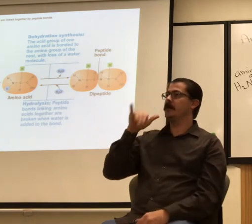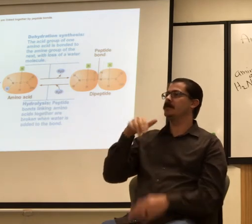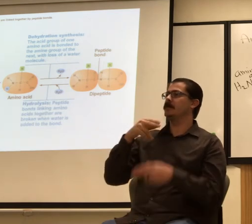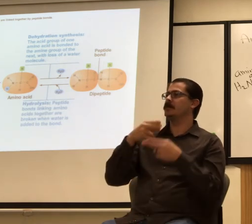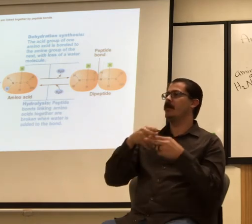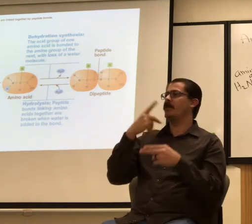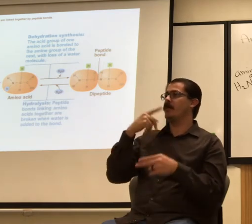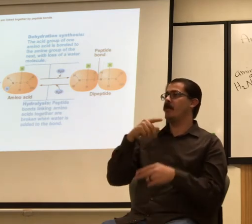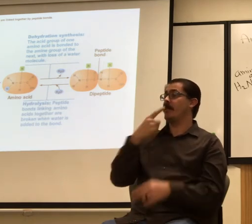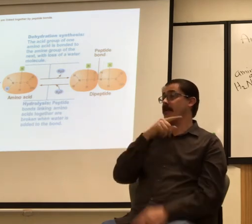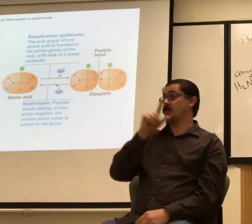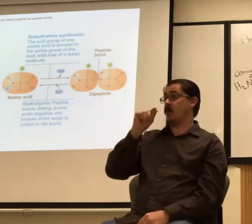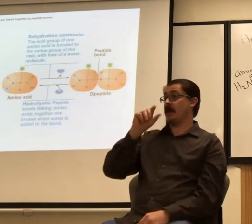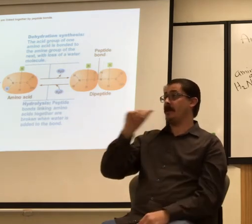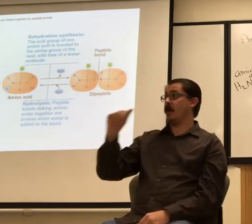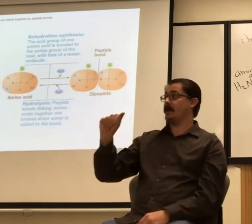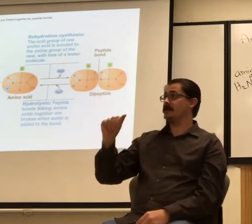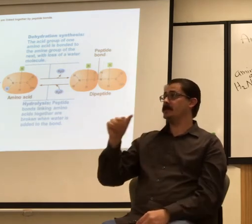for these 20, there's what's called